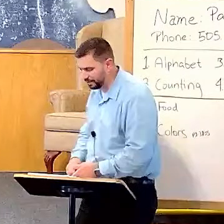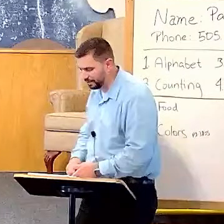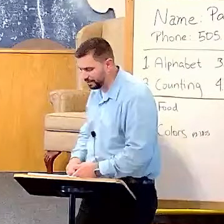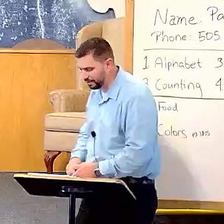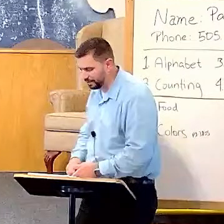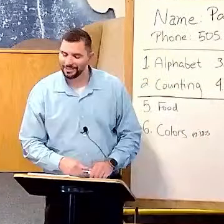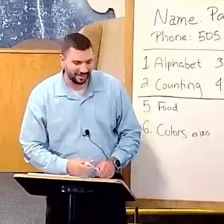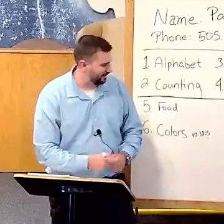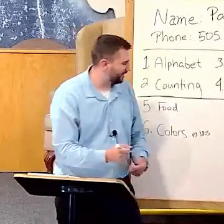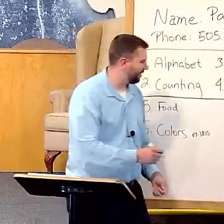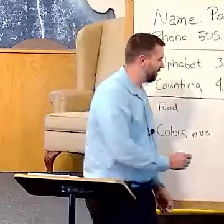Jaguar.